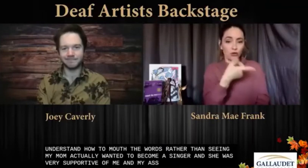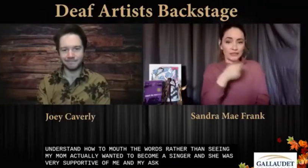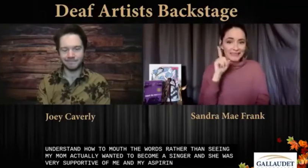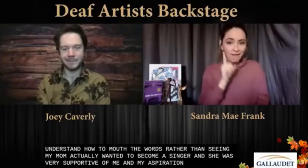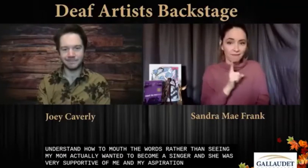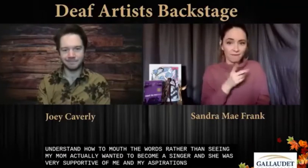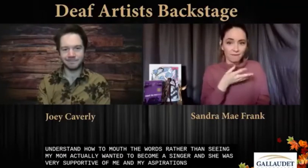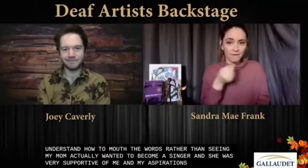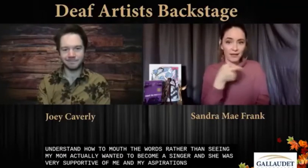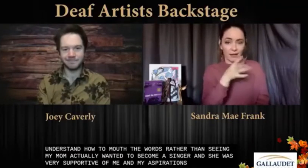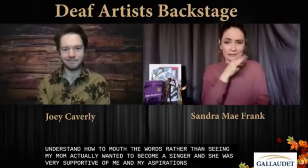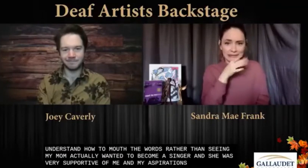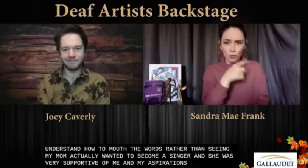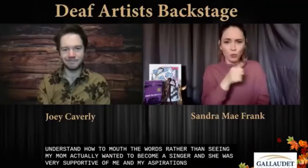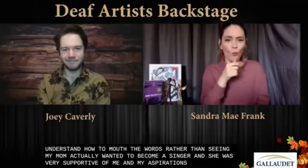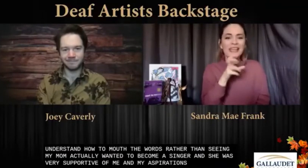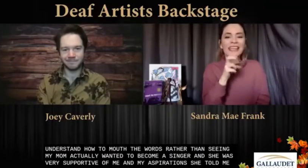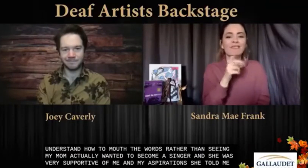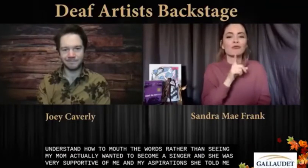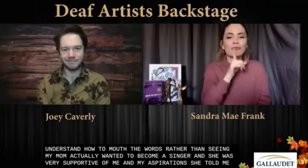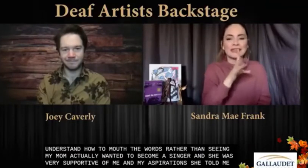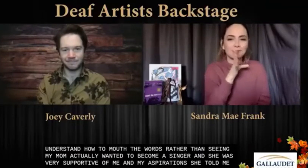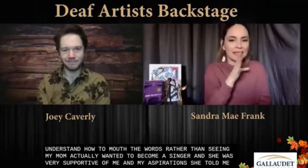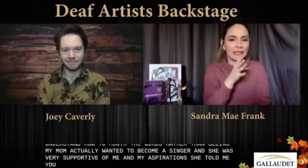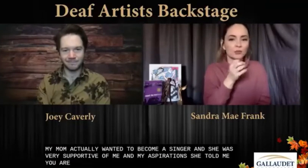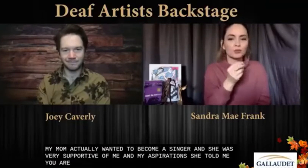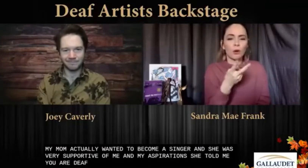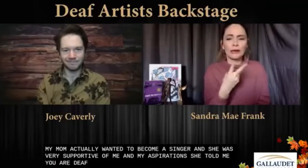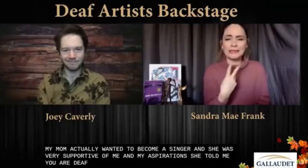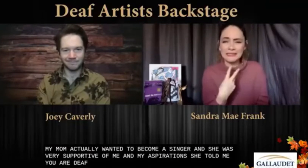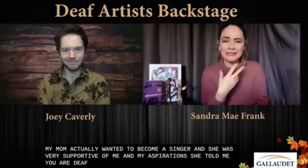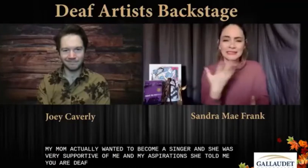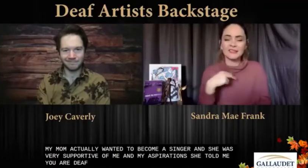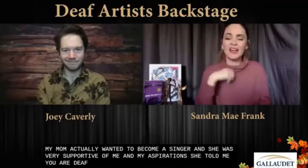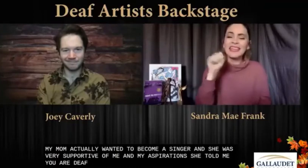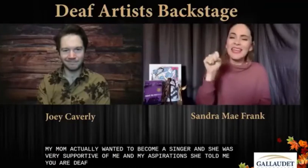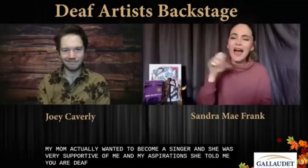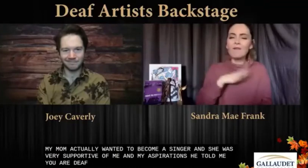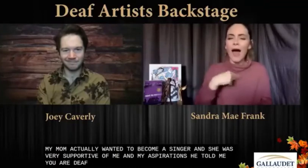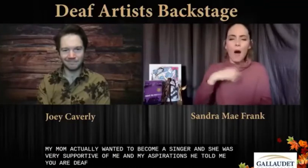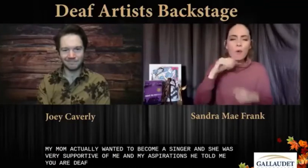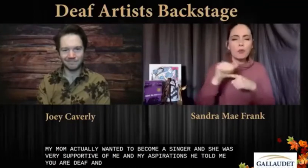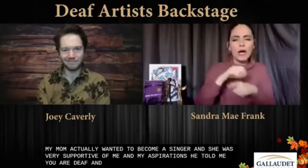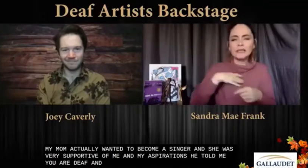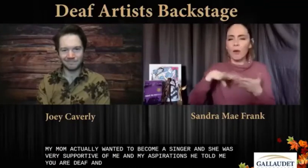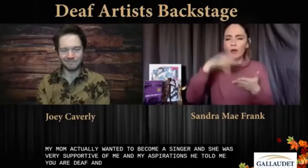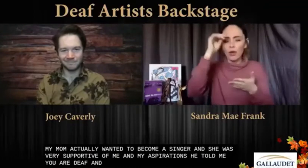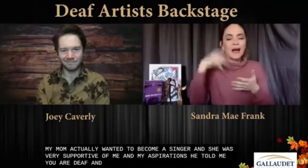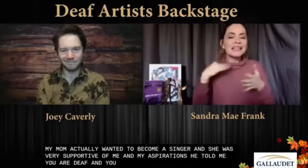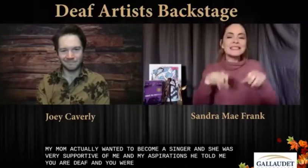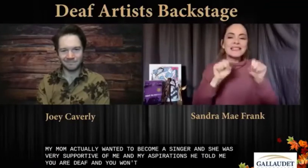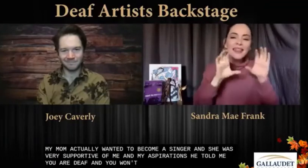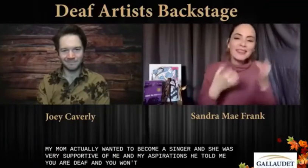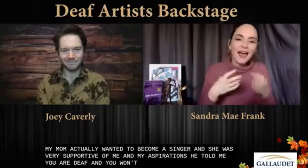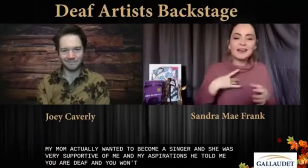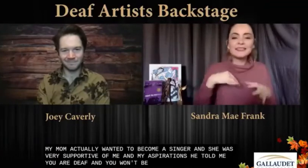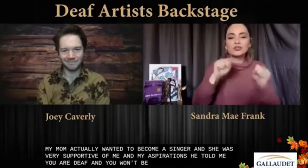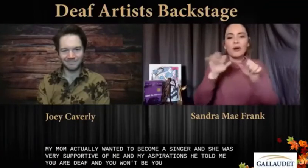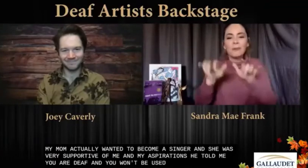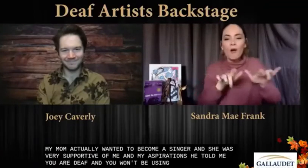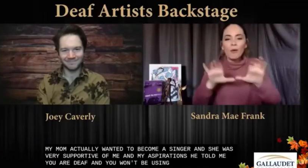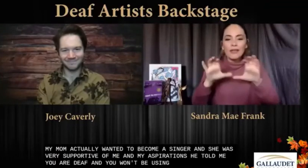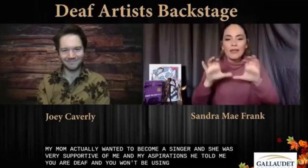aspirations she told me you are deaf and you won't be